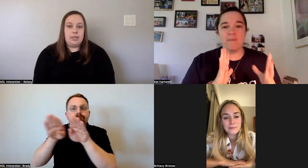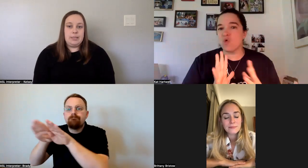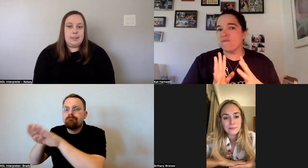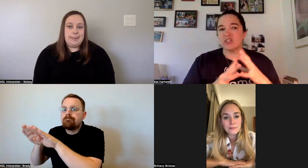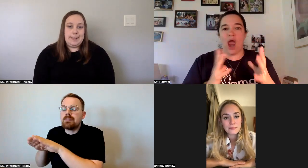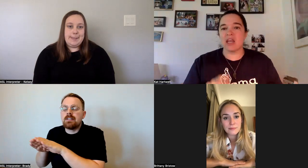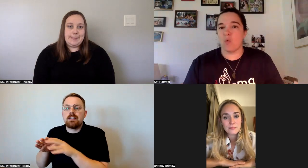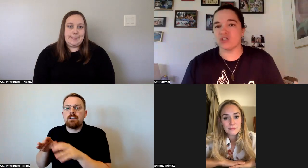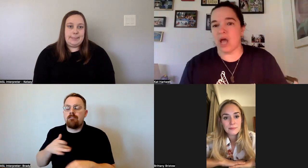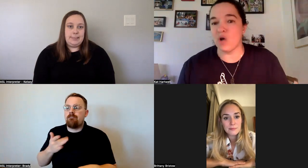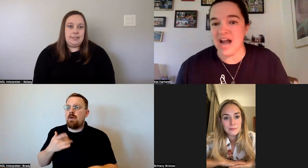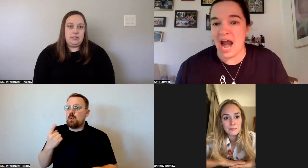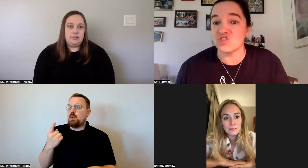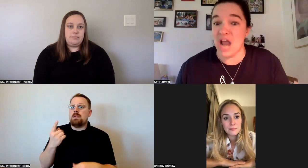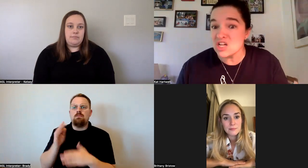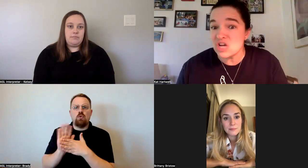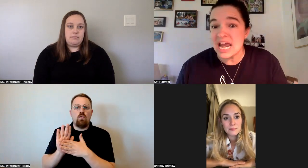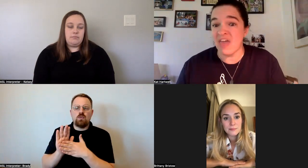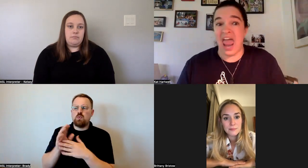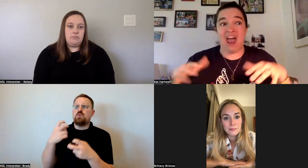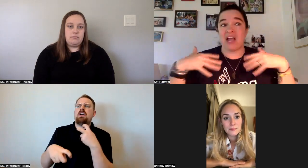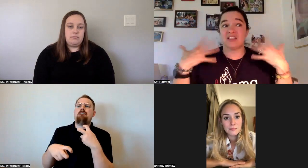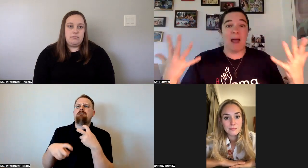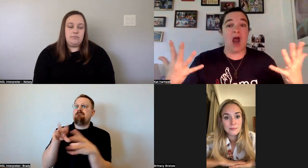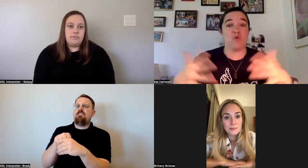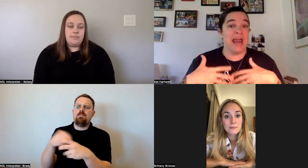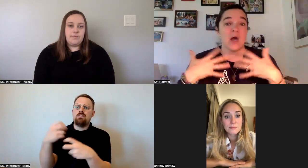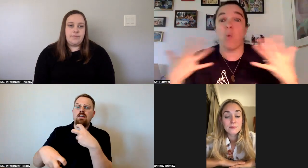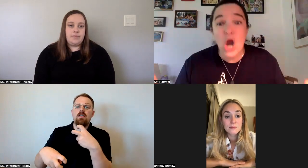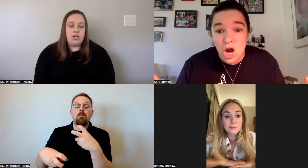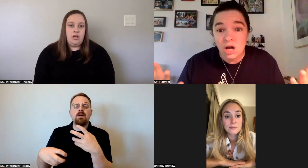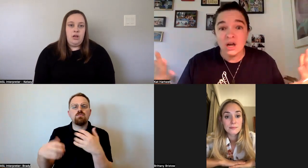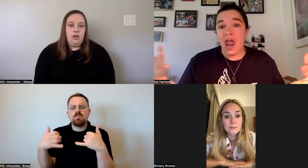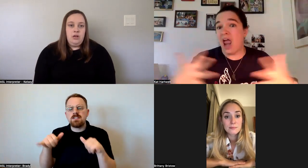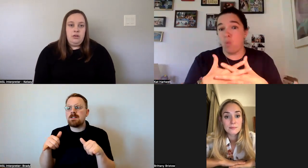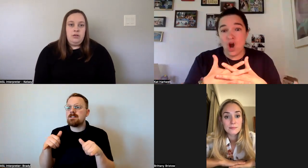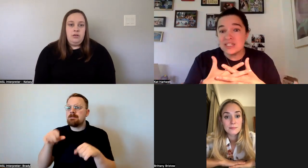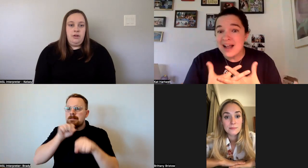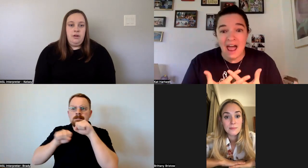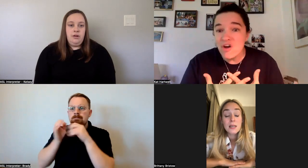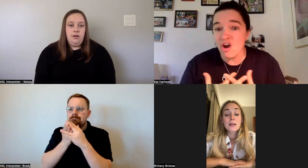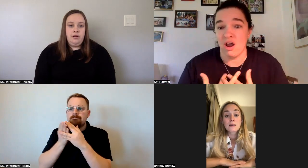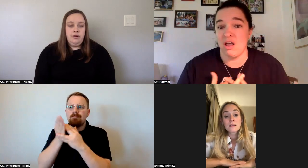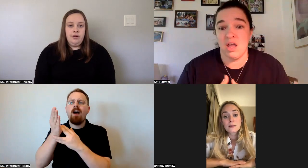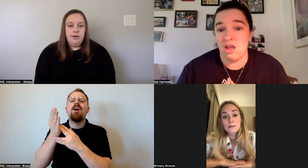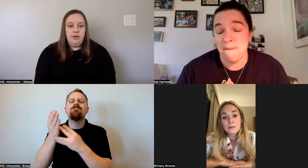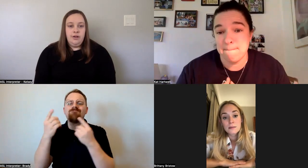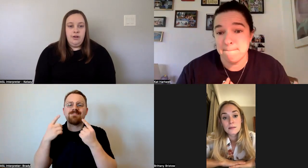there any movies or any work that were kind of challenging and then somehow you made it work and work